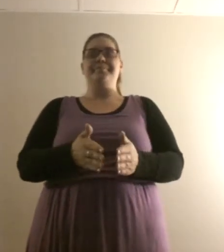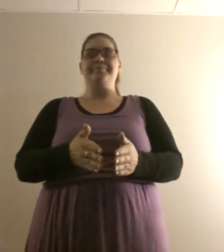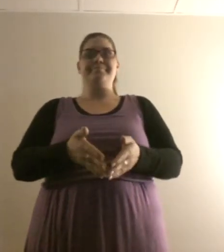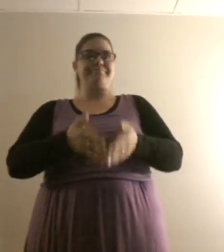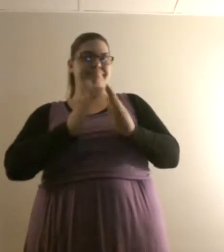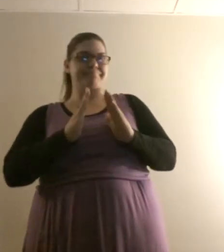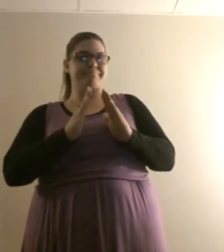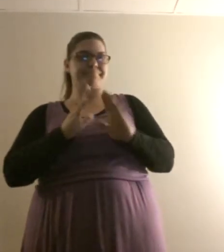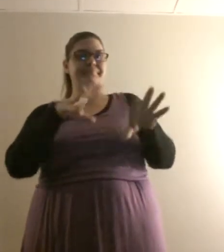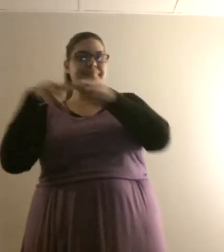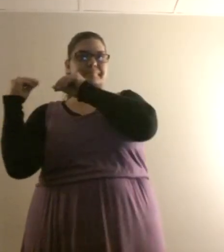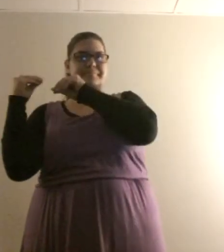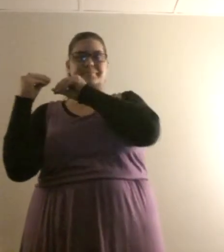So the first year, here we have